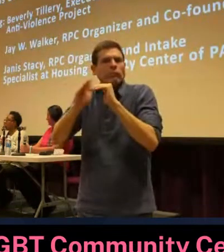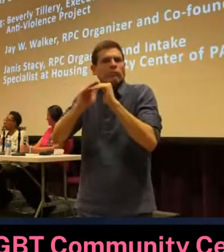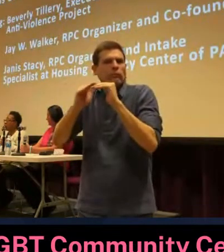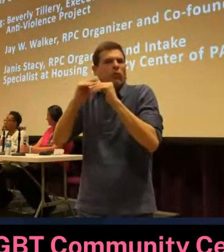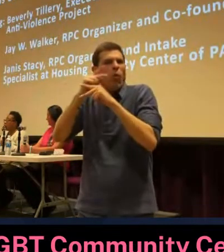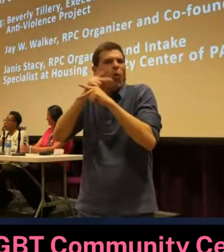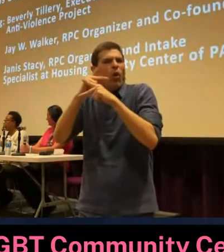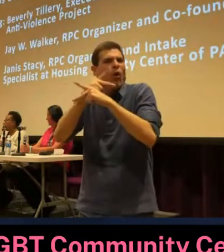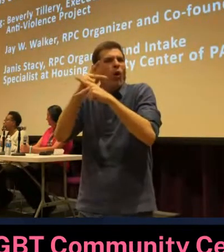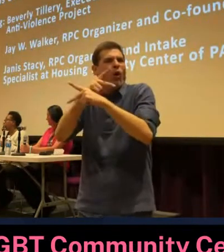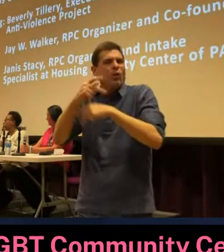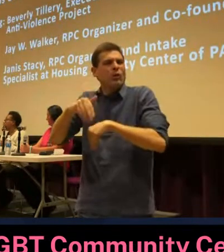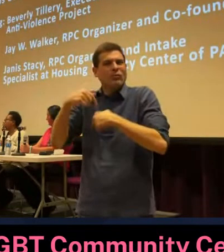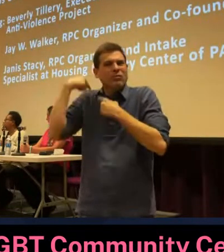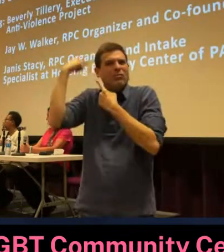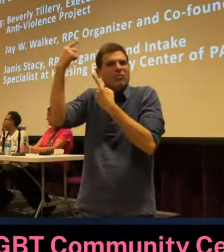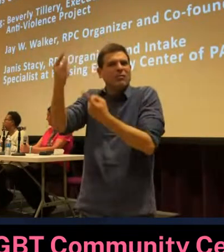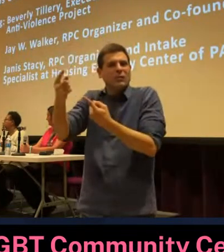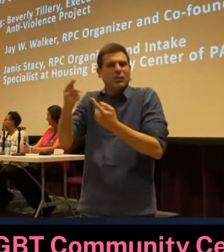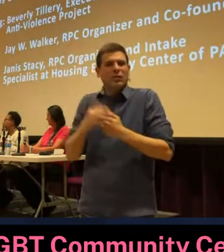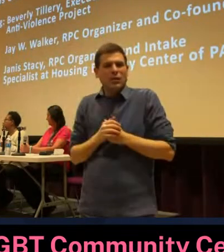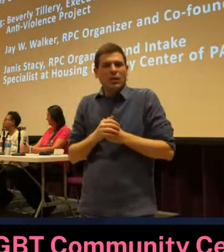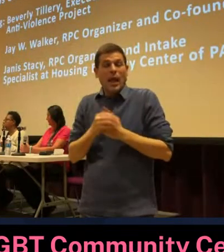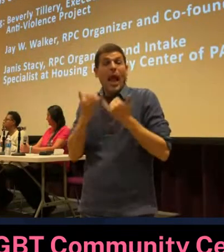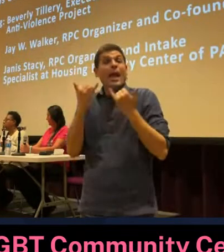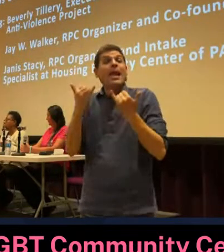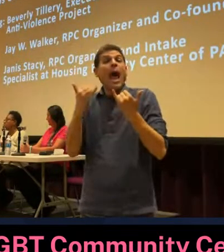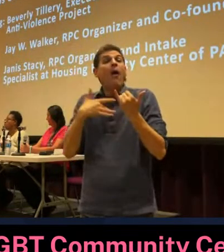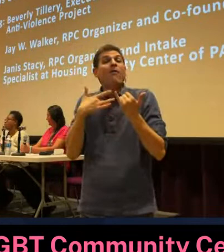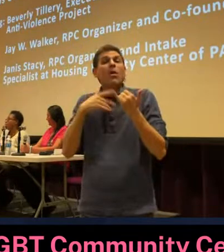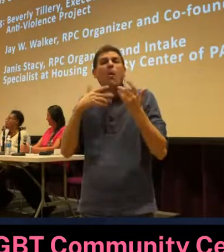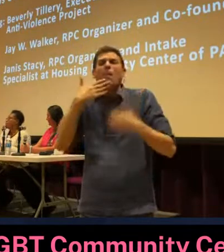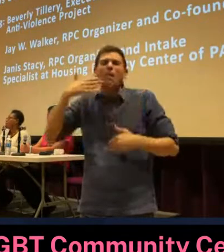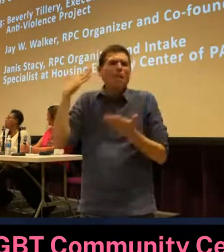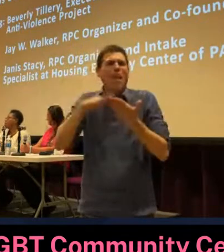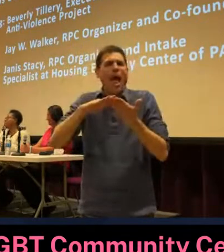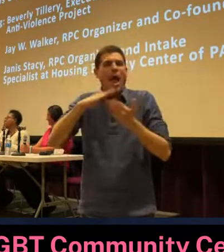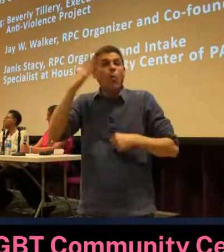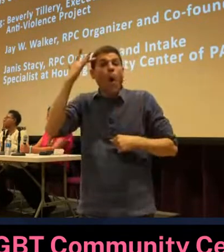And in some cases, it's only really now attention to it.